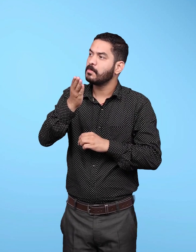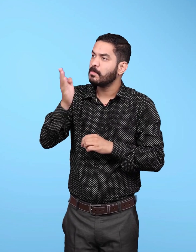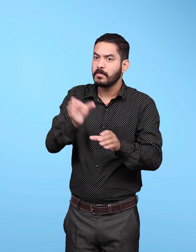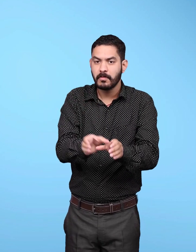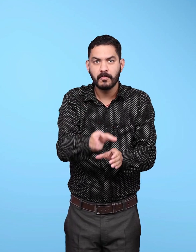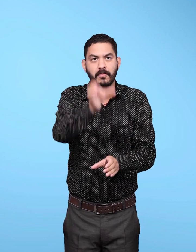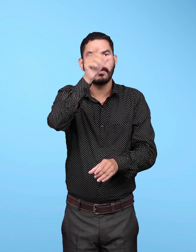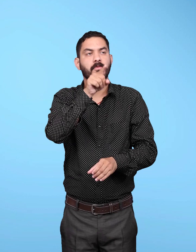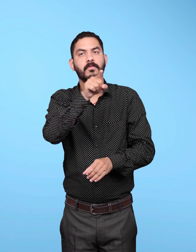people.